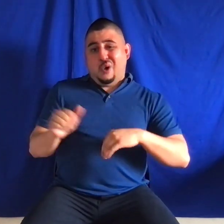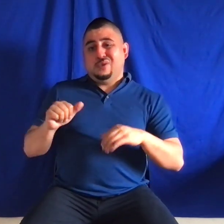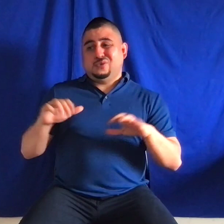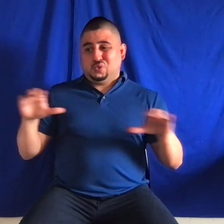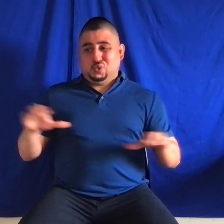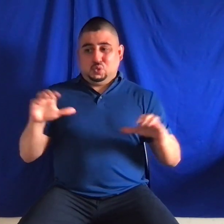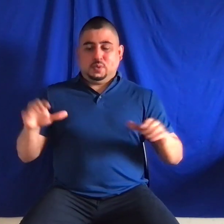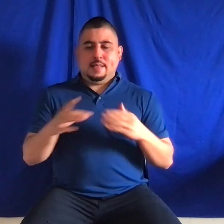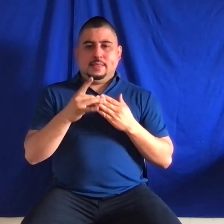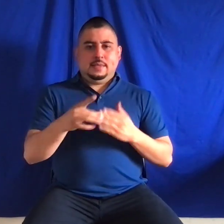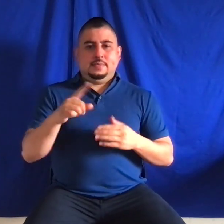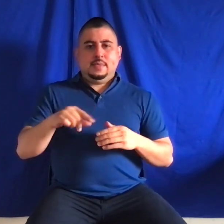on.